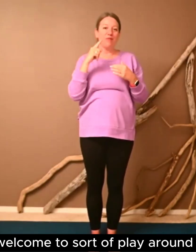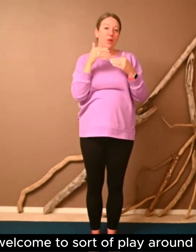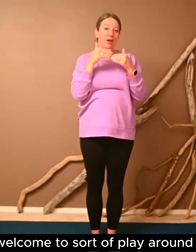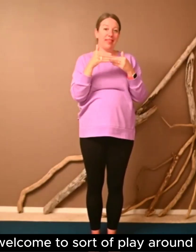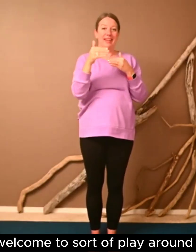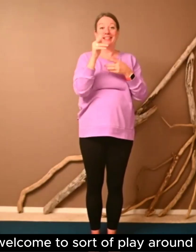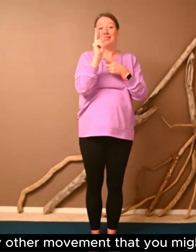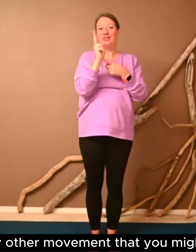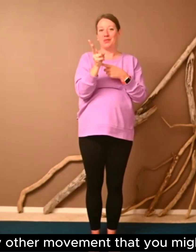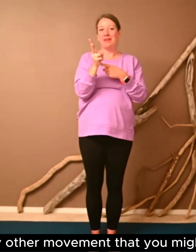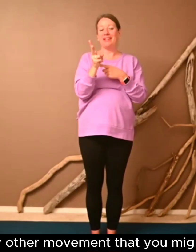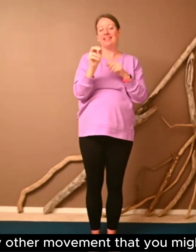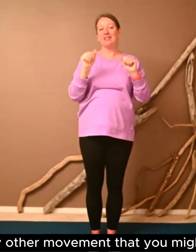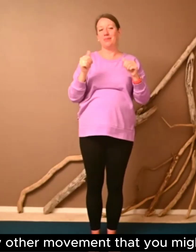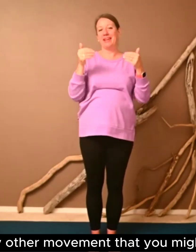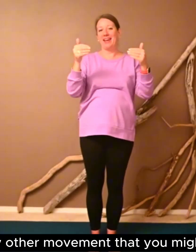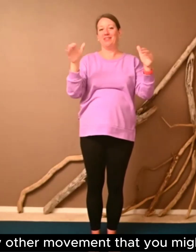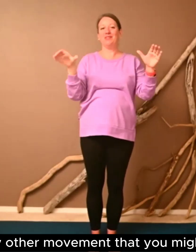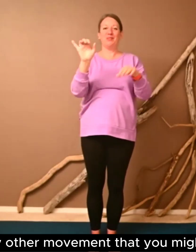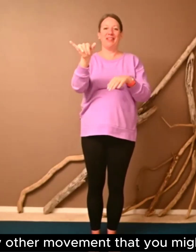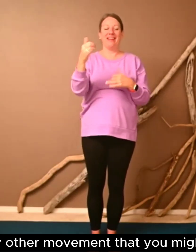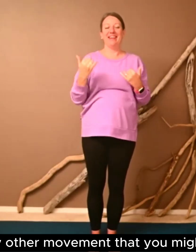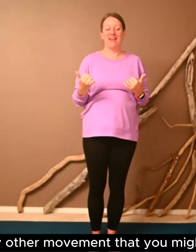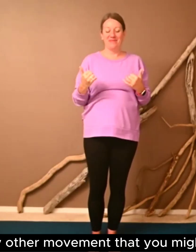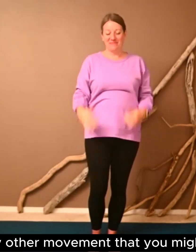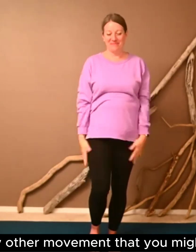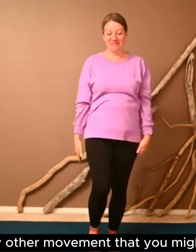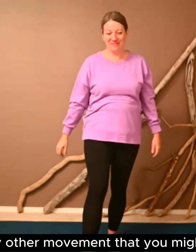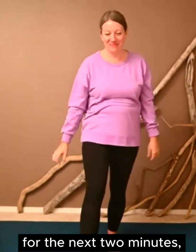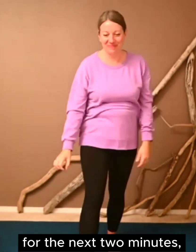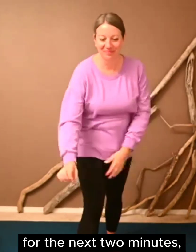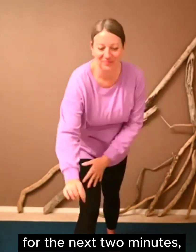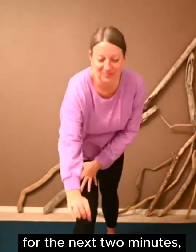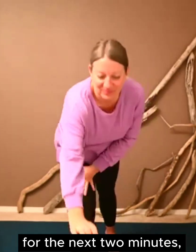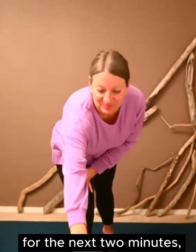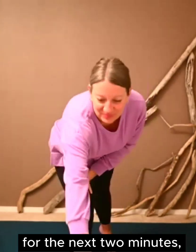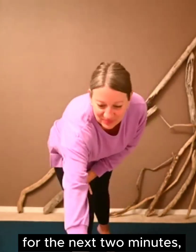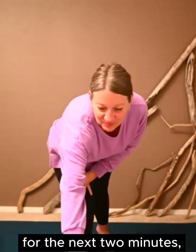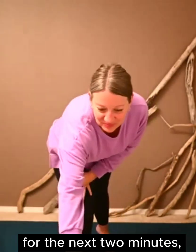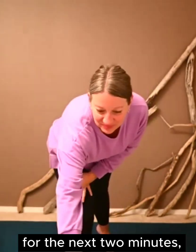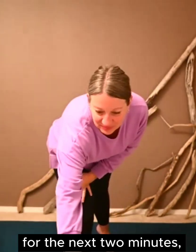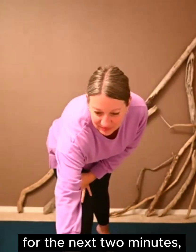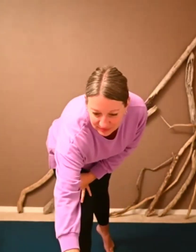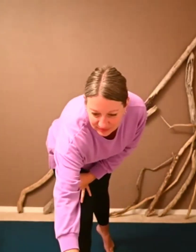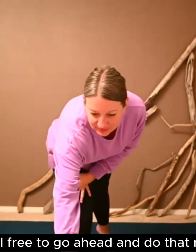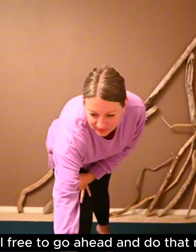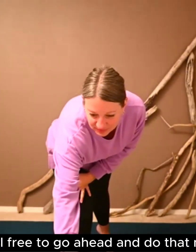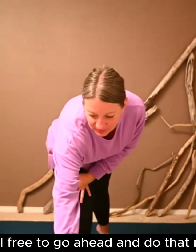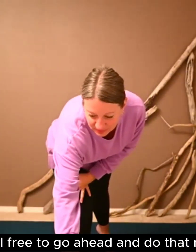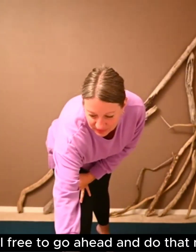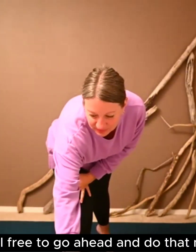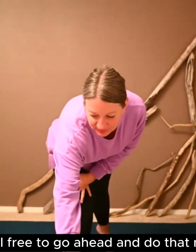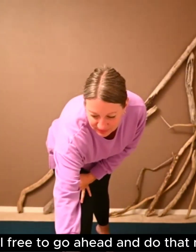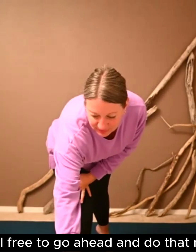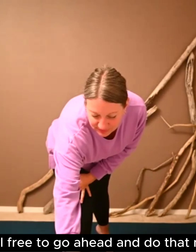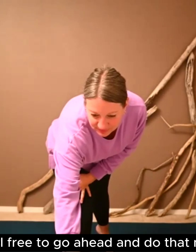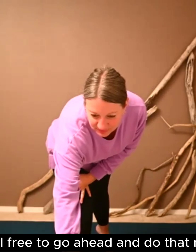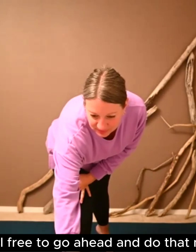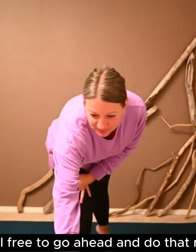with that or any other movement that you might want for the next 2 minutes. Feel free to go ahead and do that now.